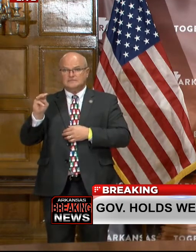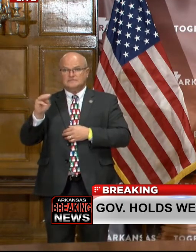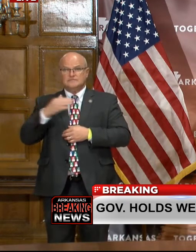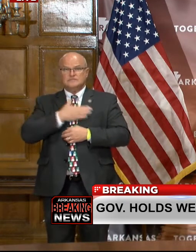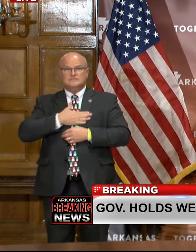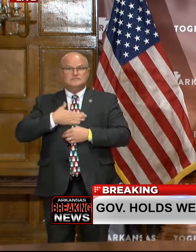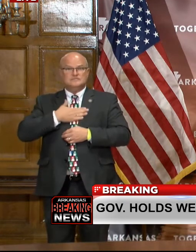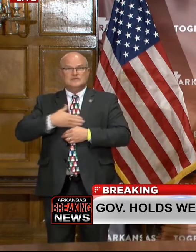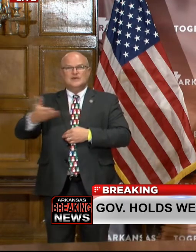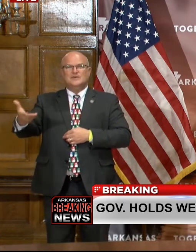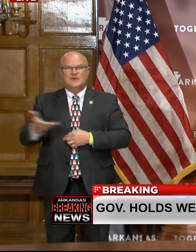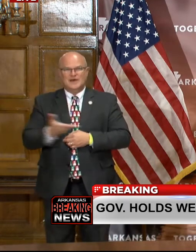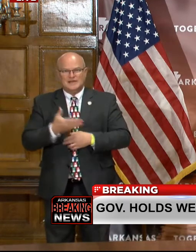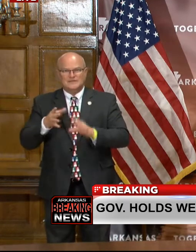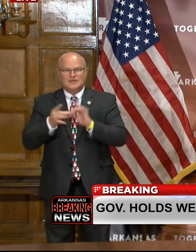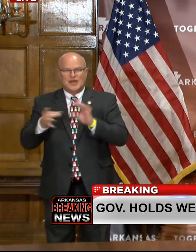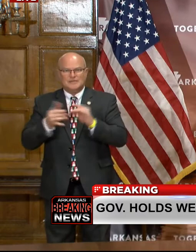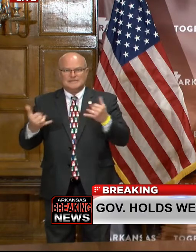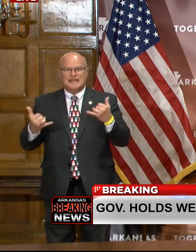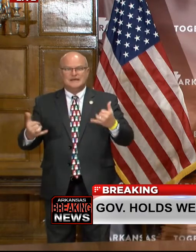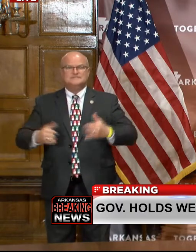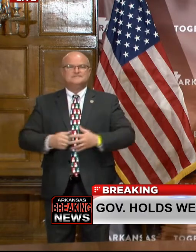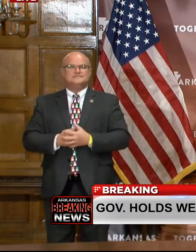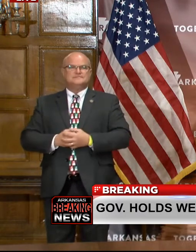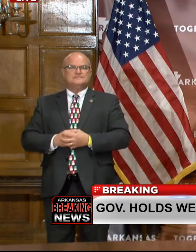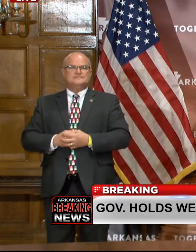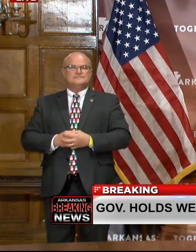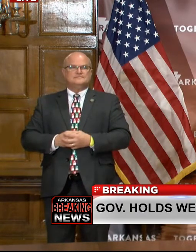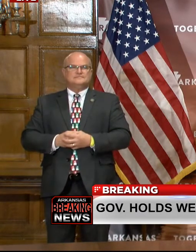please welcome you for your comments.